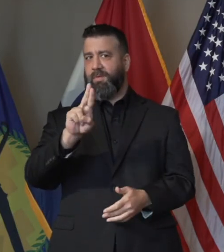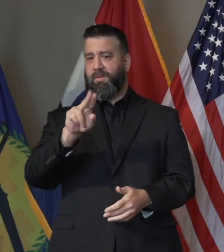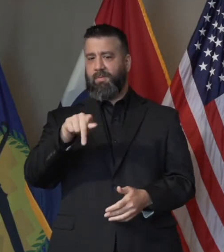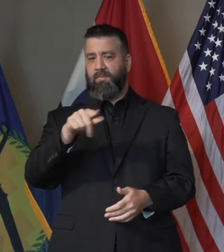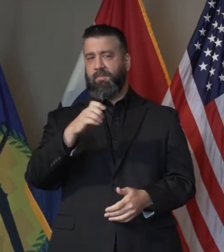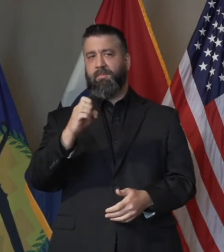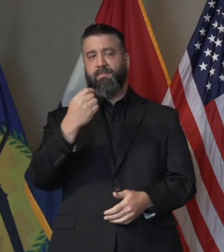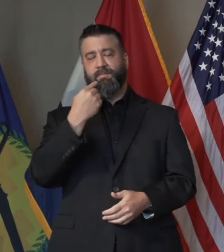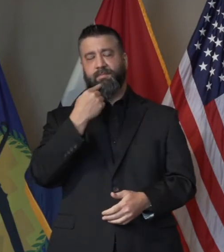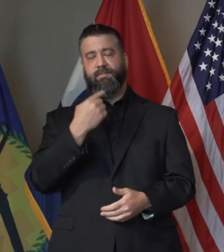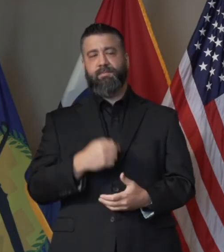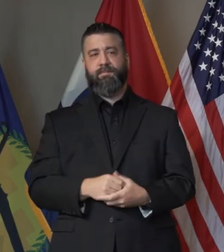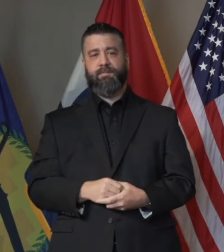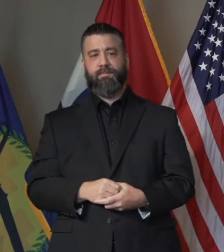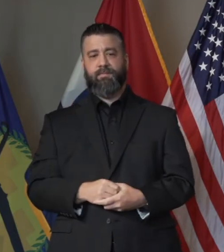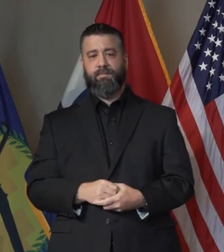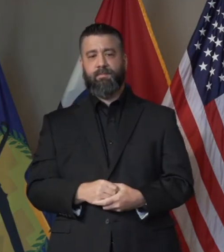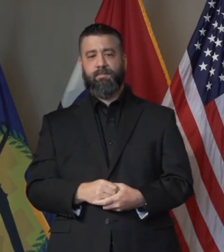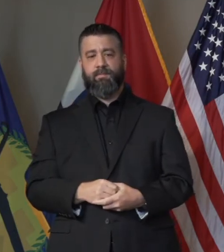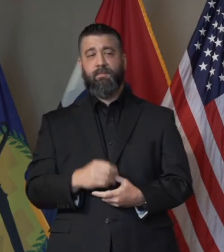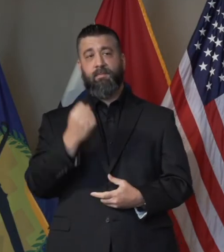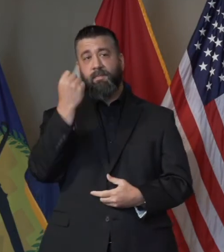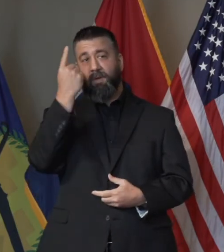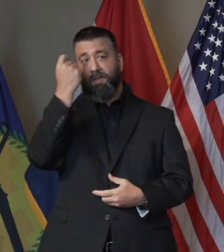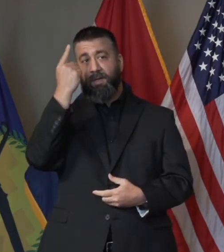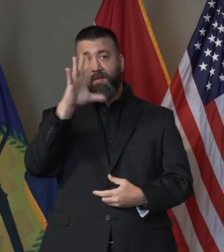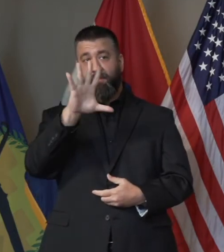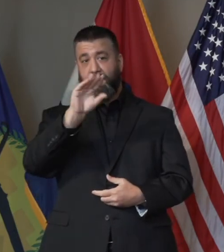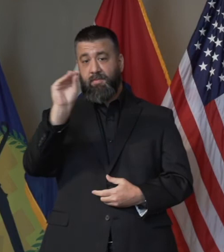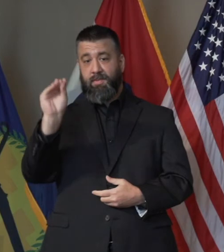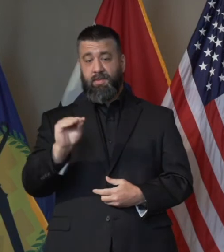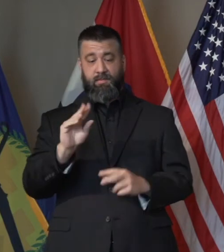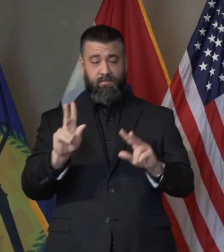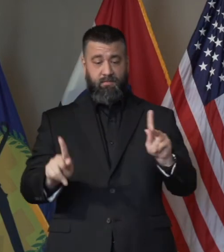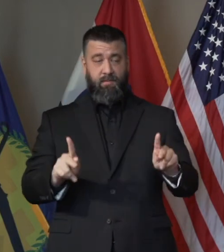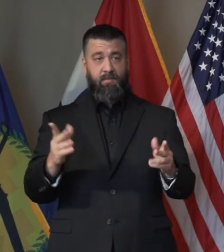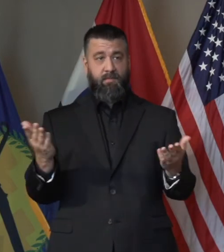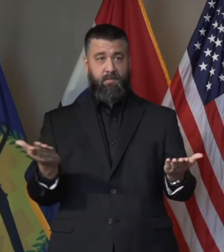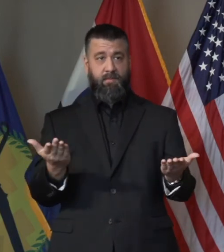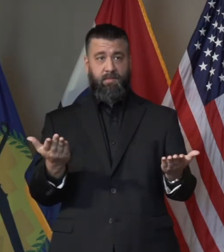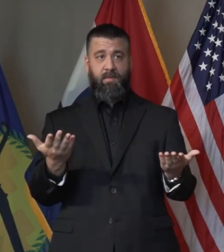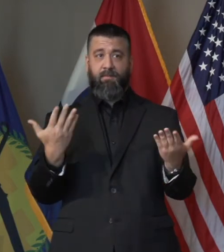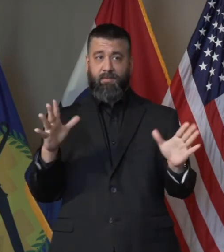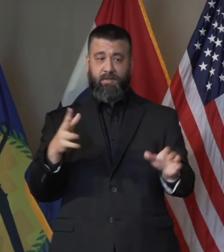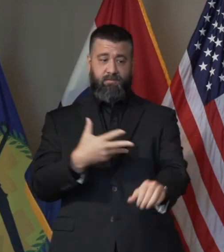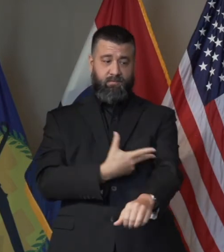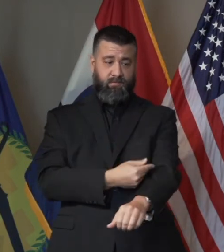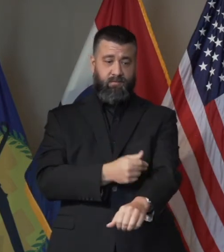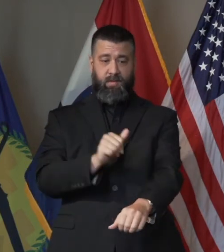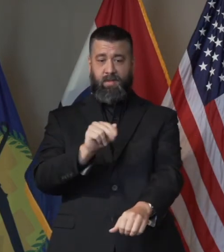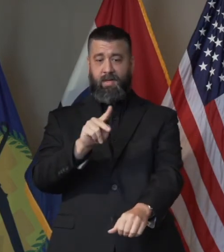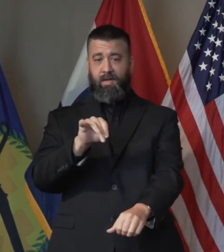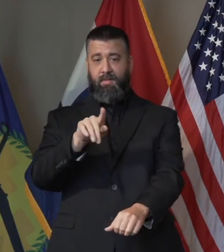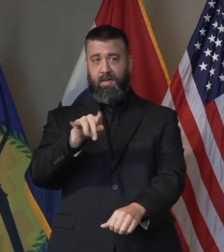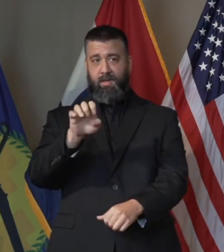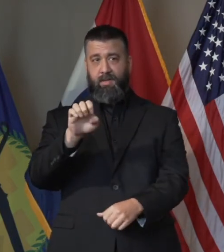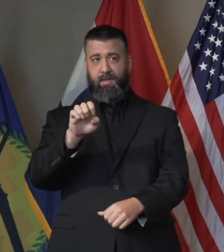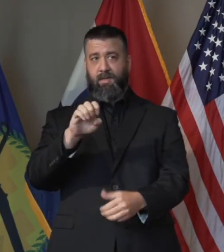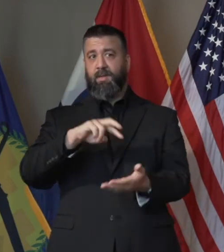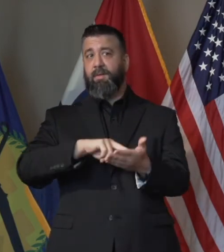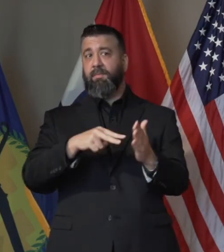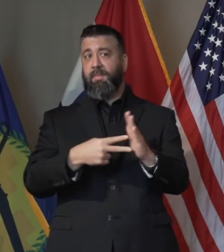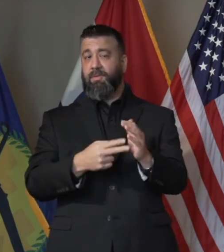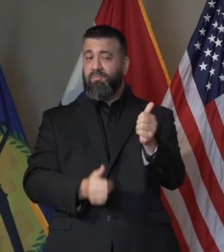mentioned. The fact that only about 5% of residents had antibodies to COVID implies that the